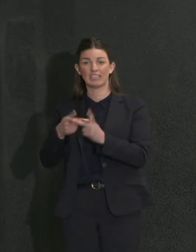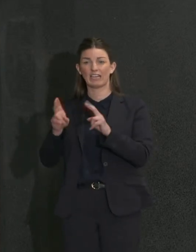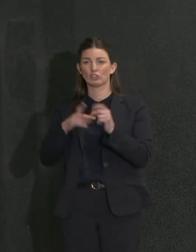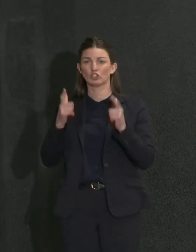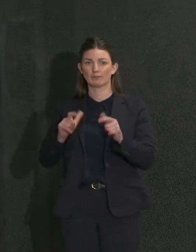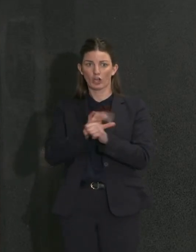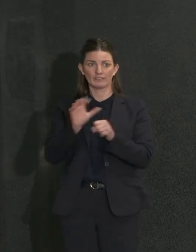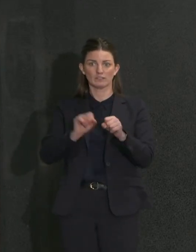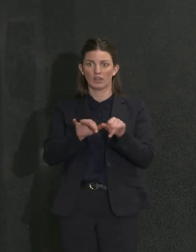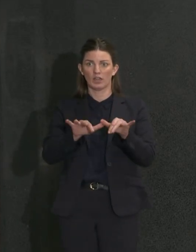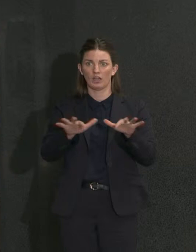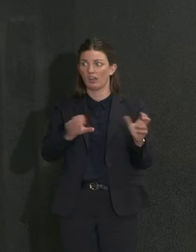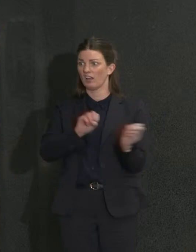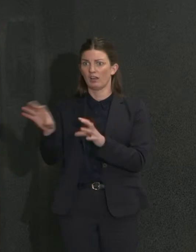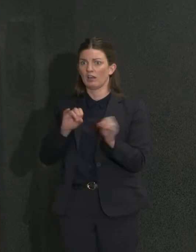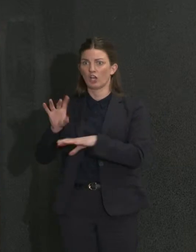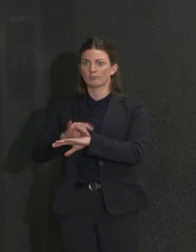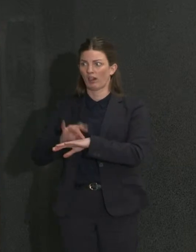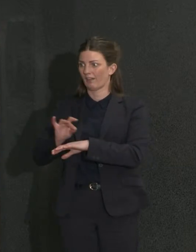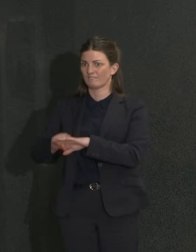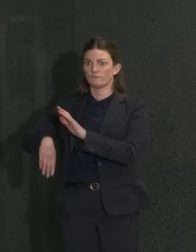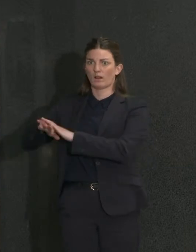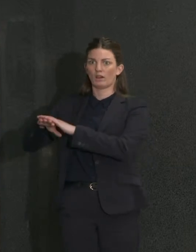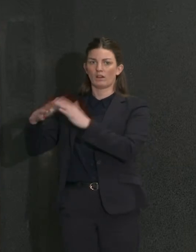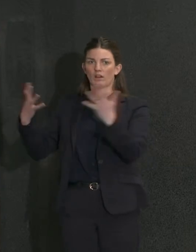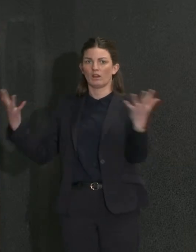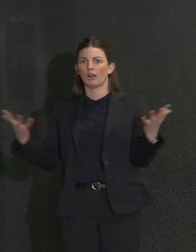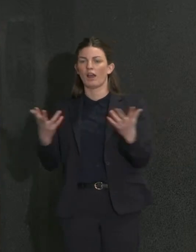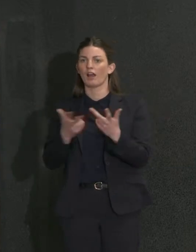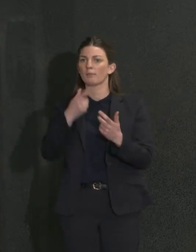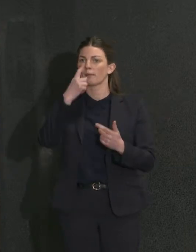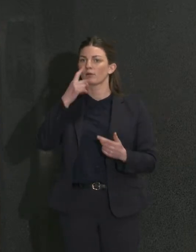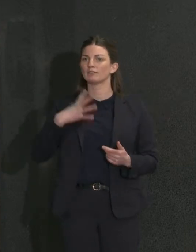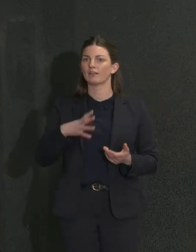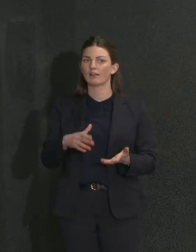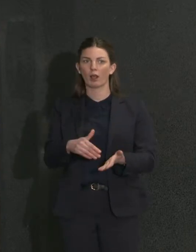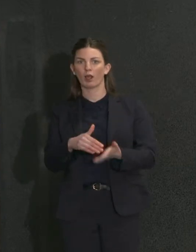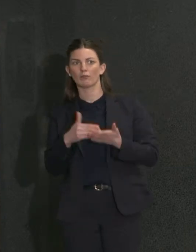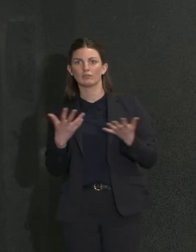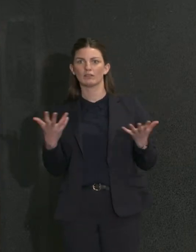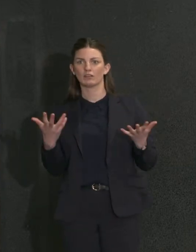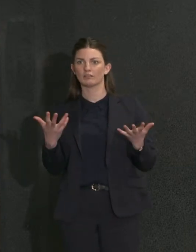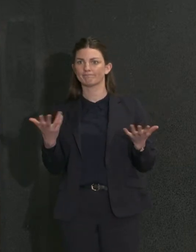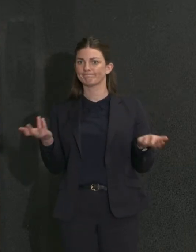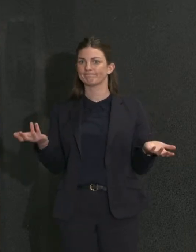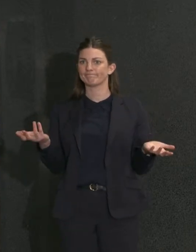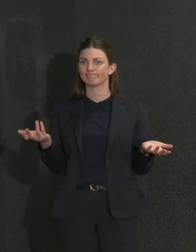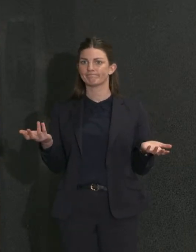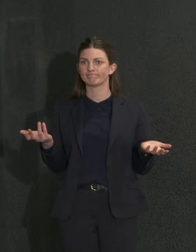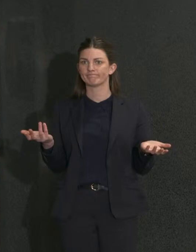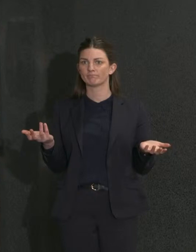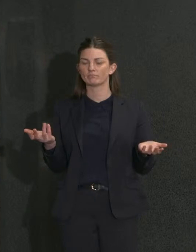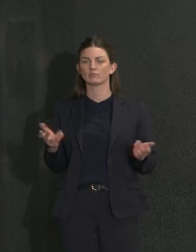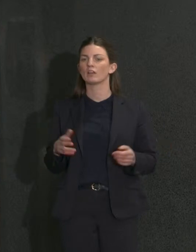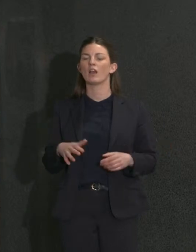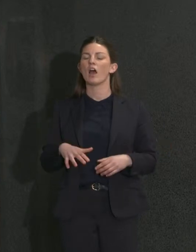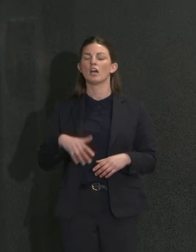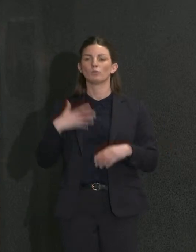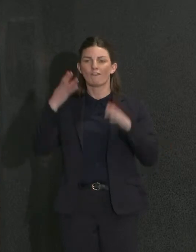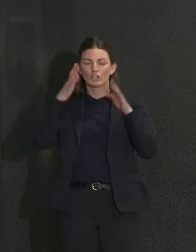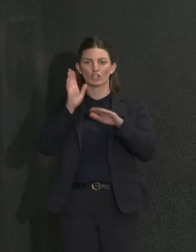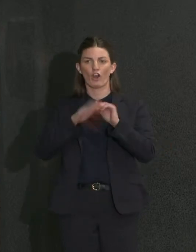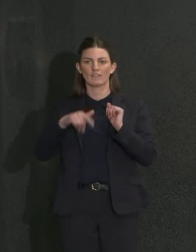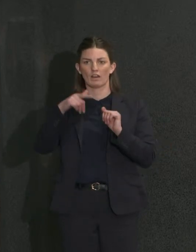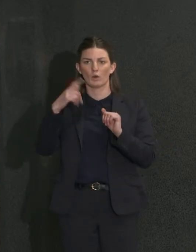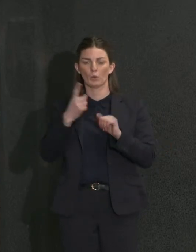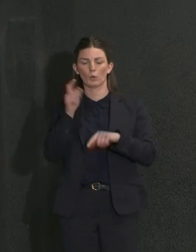it before, we will do it again, we will get through this, but everyone's got to play their part. I don't want to focus just on those who aren't.